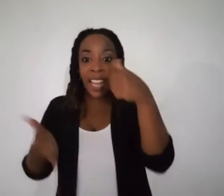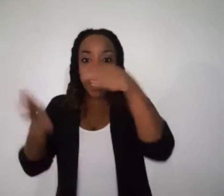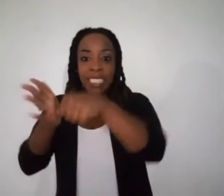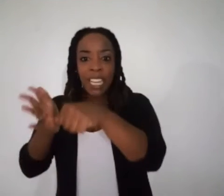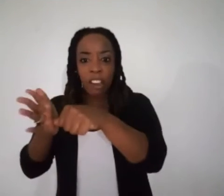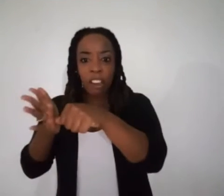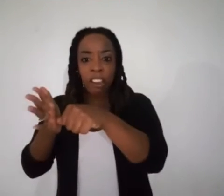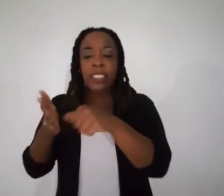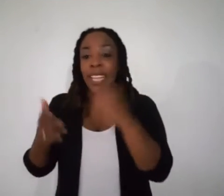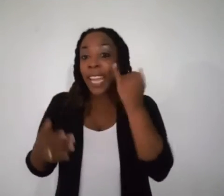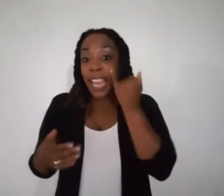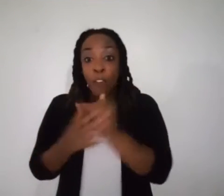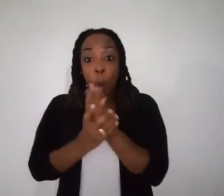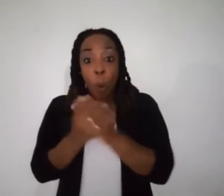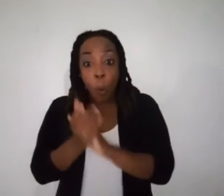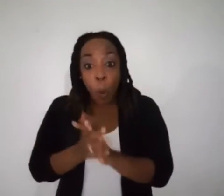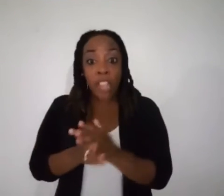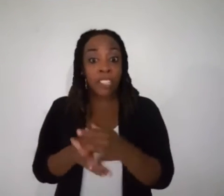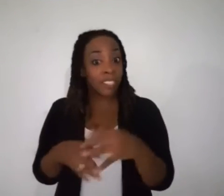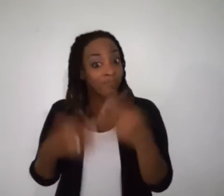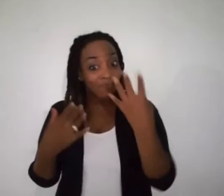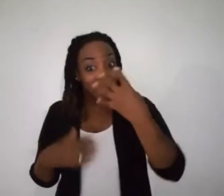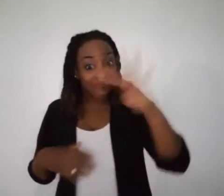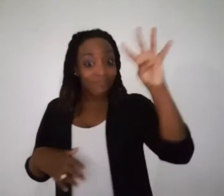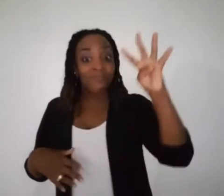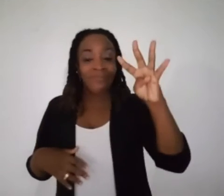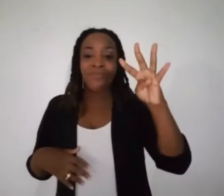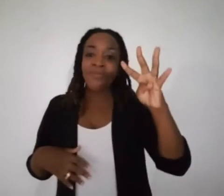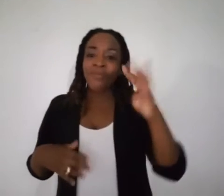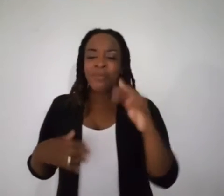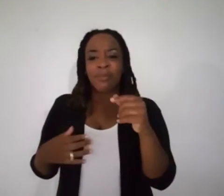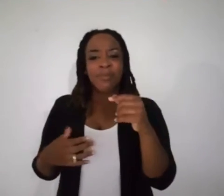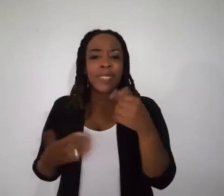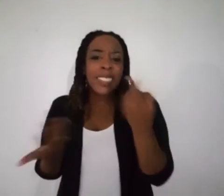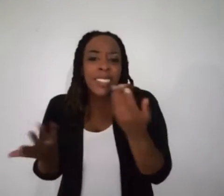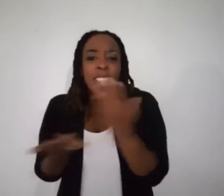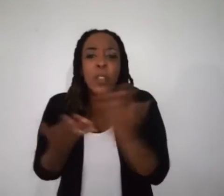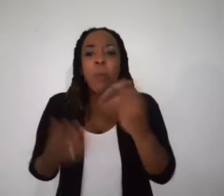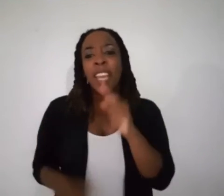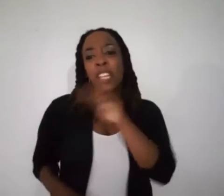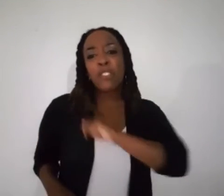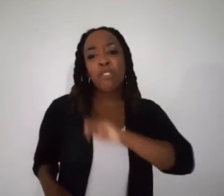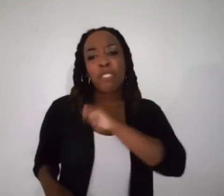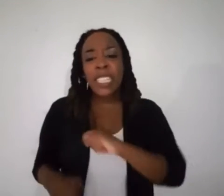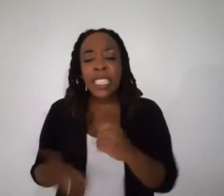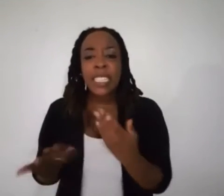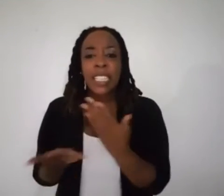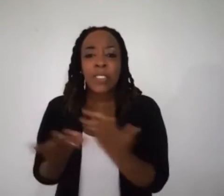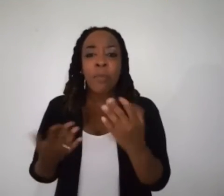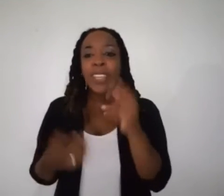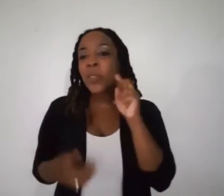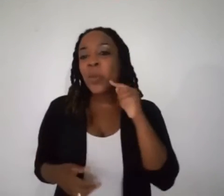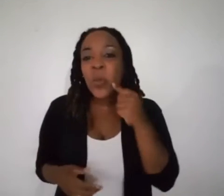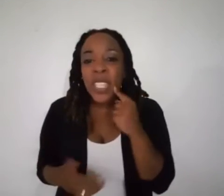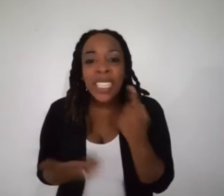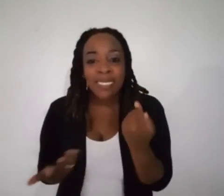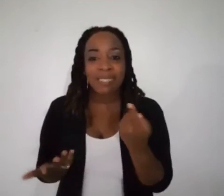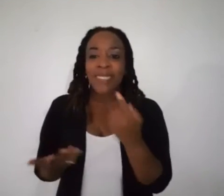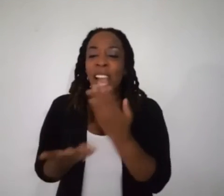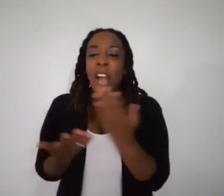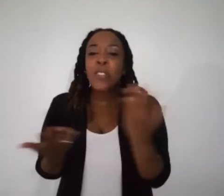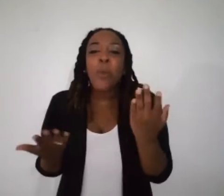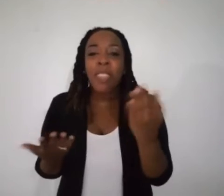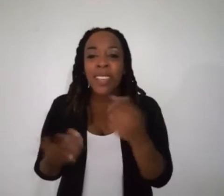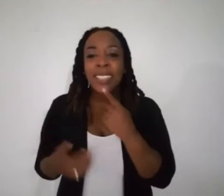a sticker or something else, a tiny sweet or something else that, you know, that says you need to be washing your